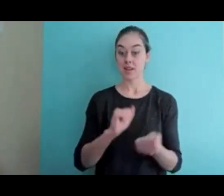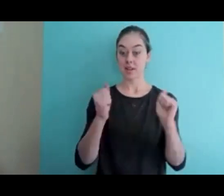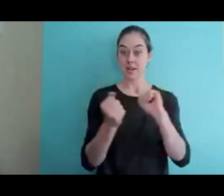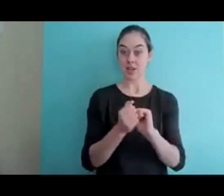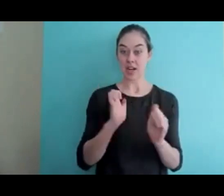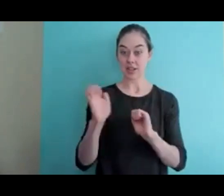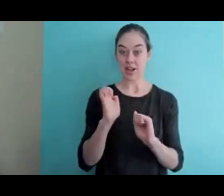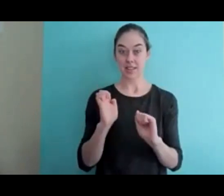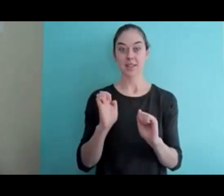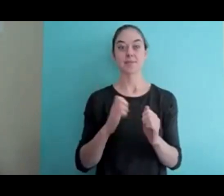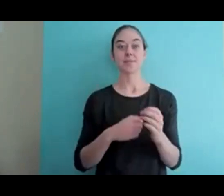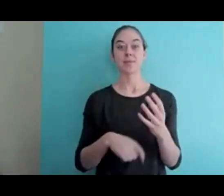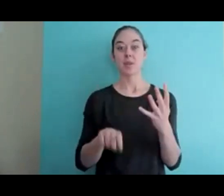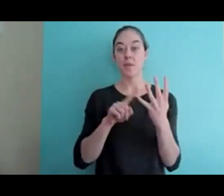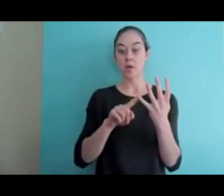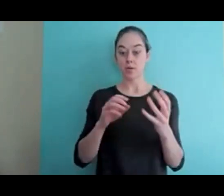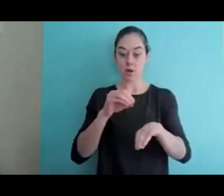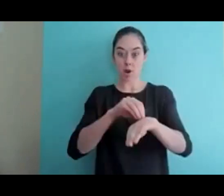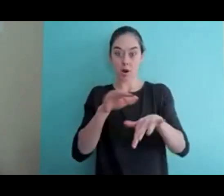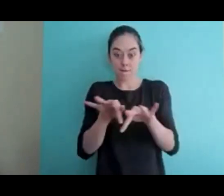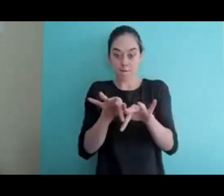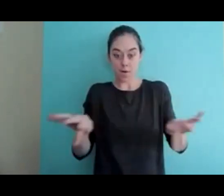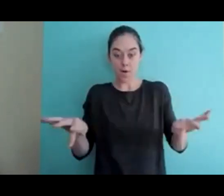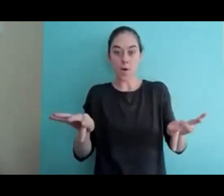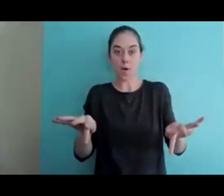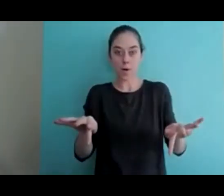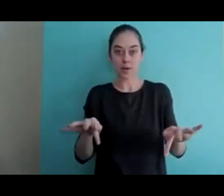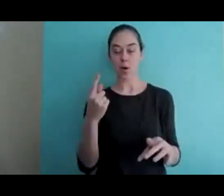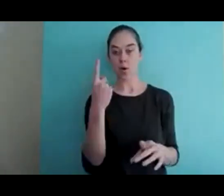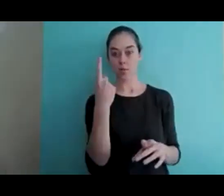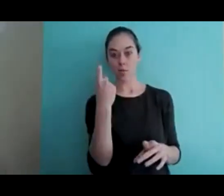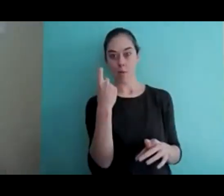And down on the ground. Last one.